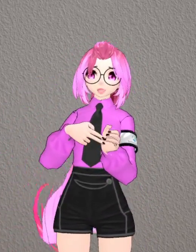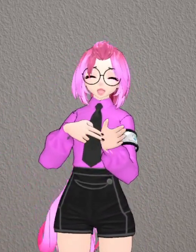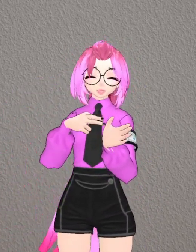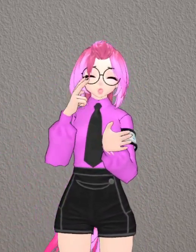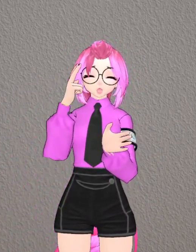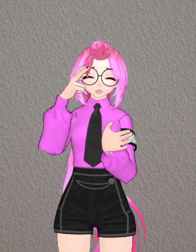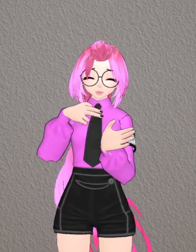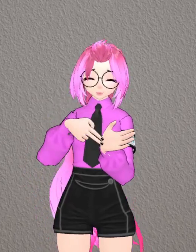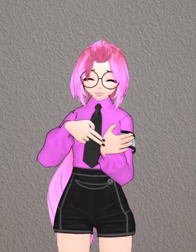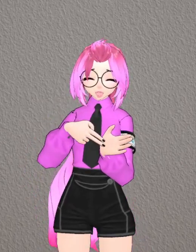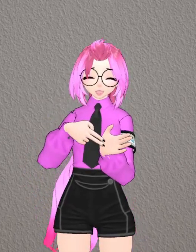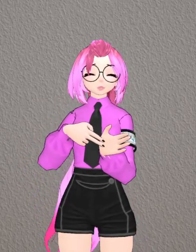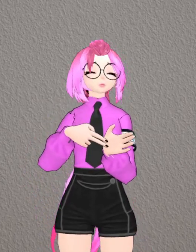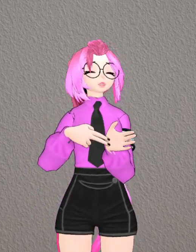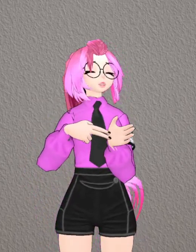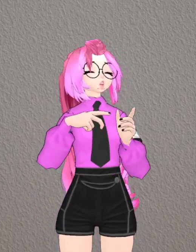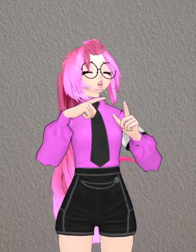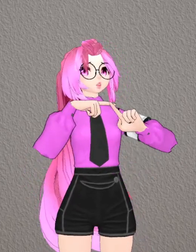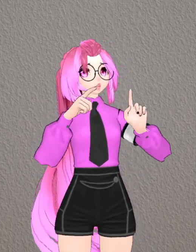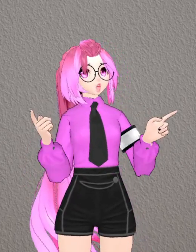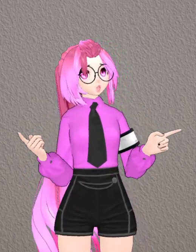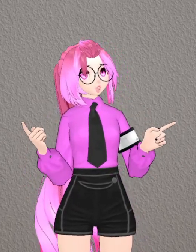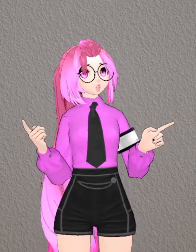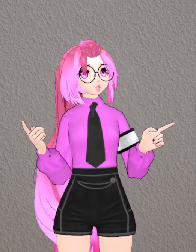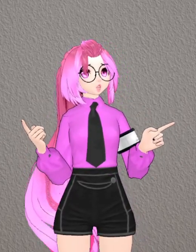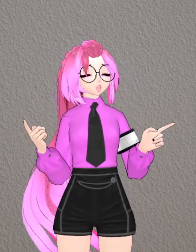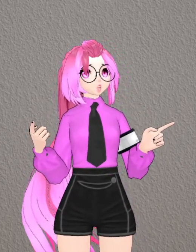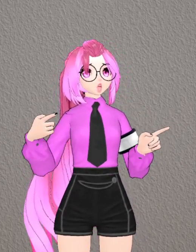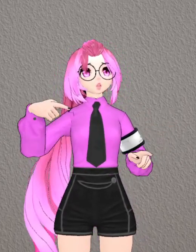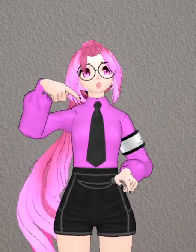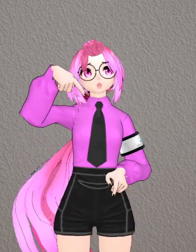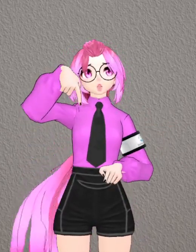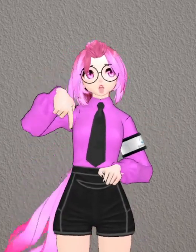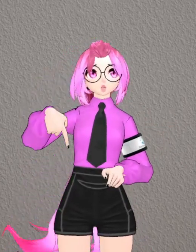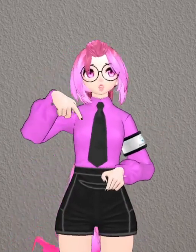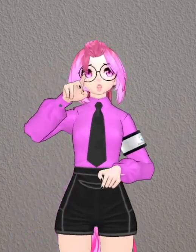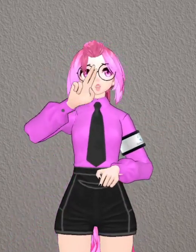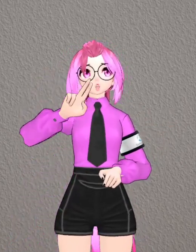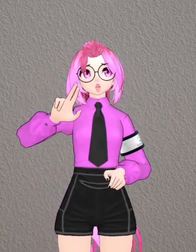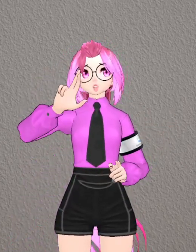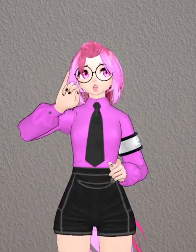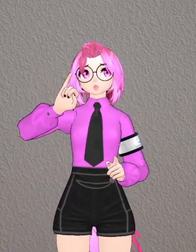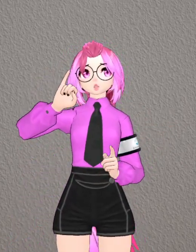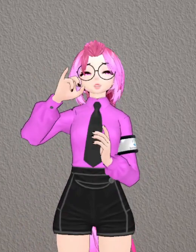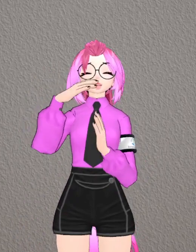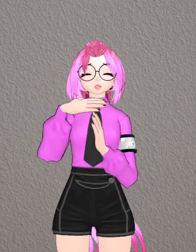Join or join. And then what's the opposite of join? The opposite of join is